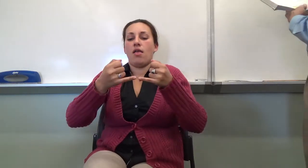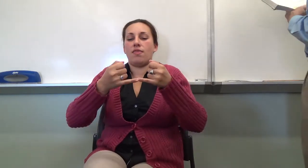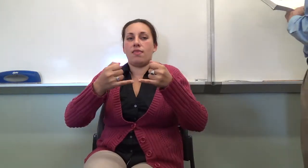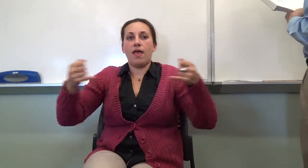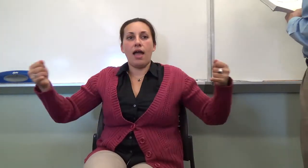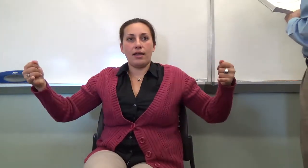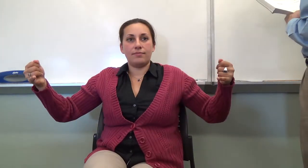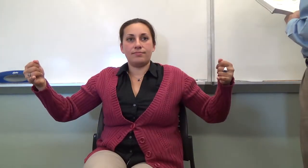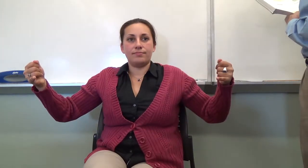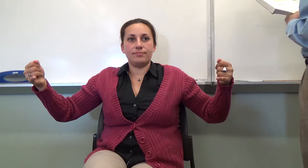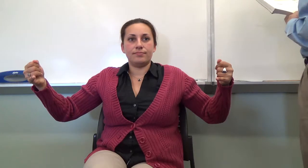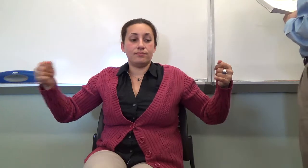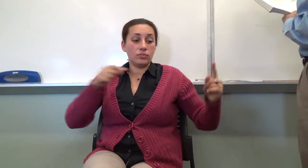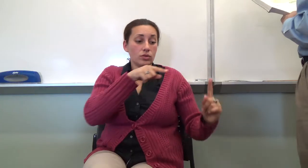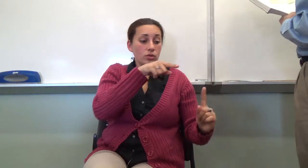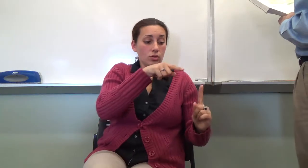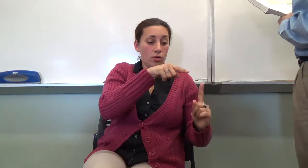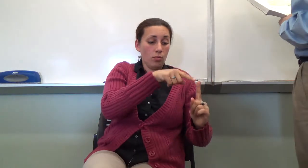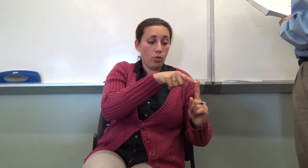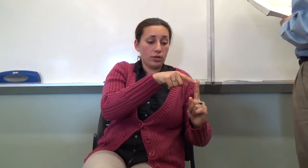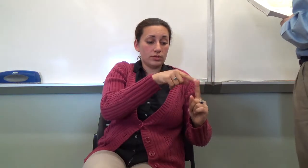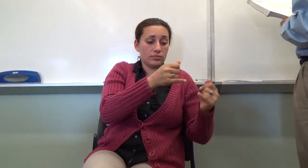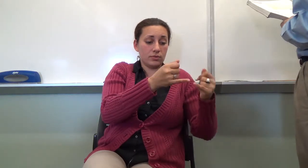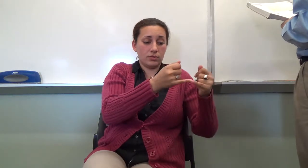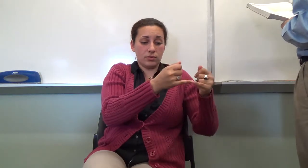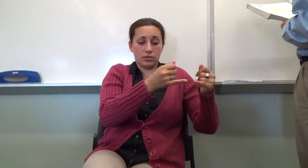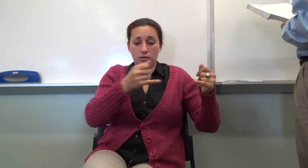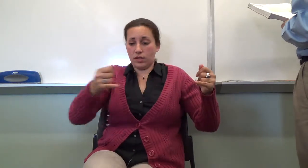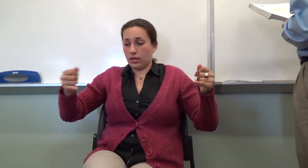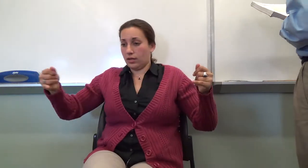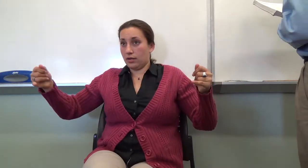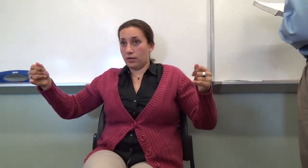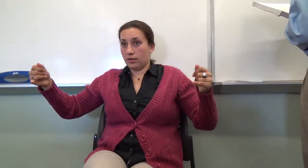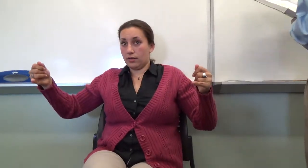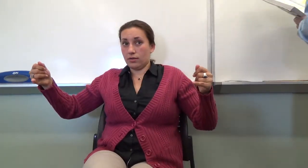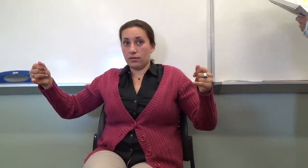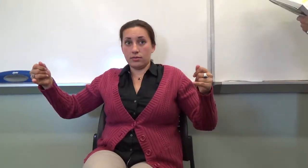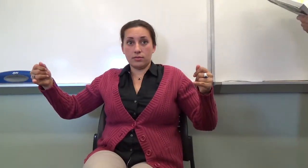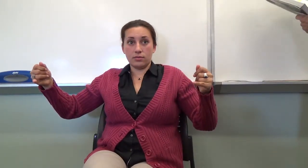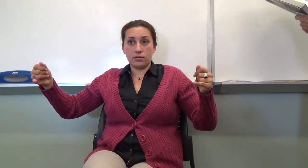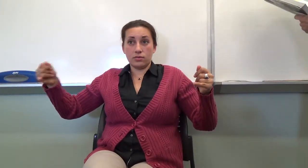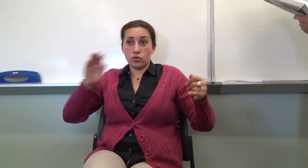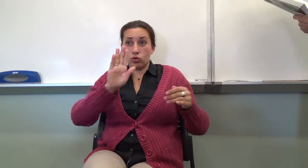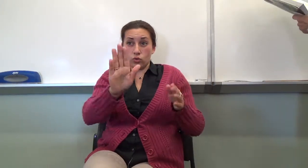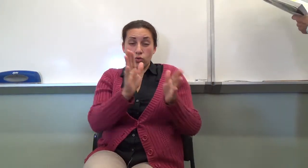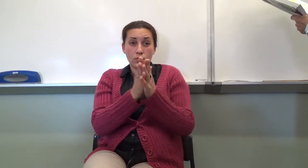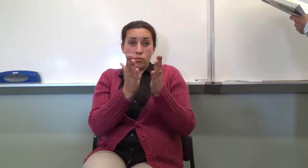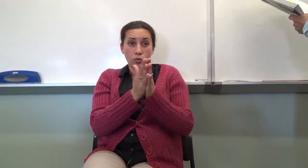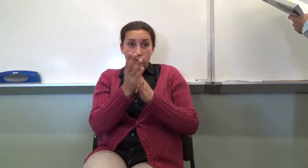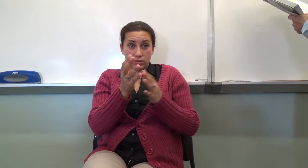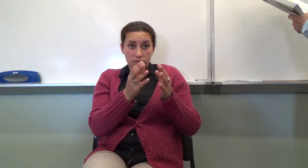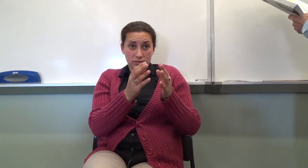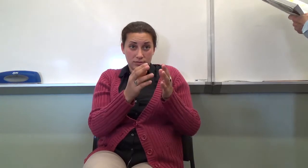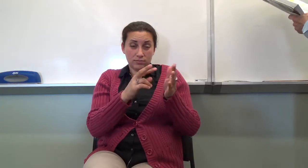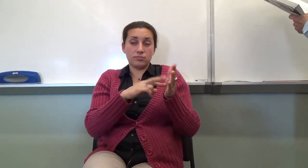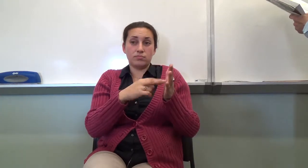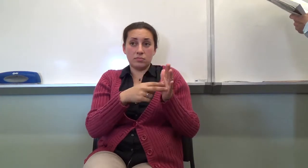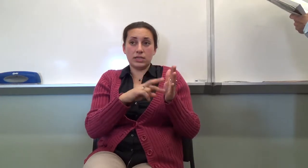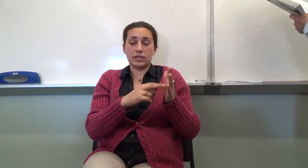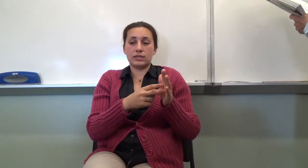This is the point. This is the line. Now your book defines it as infinitely many points that follow